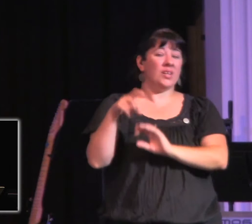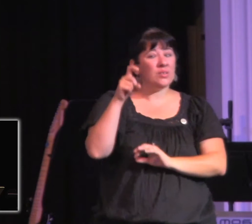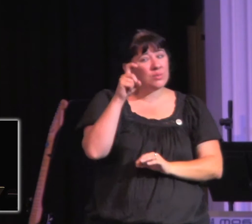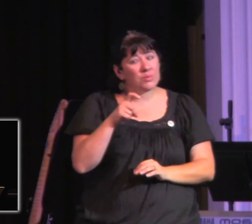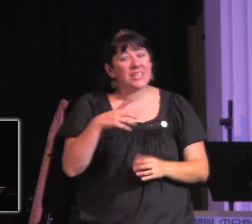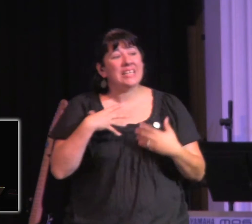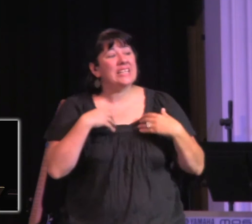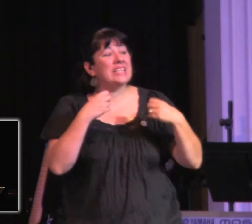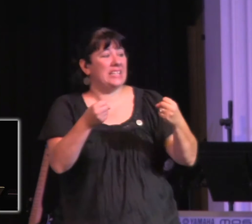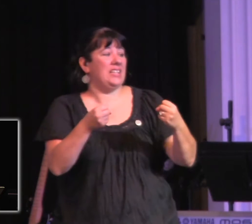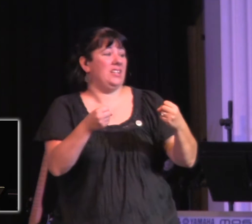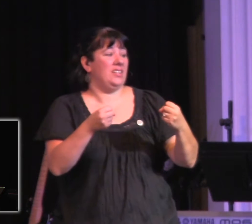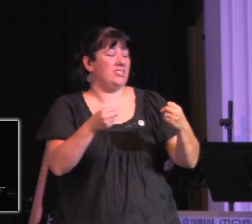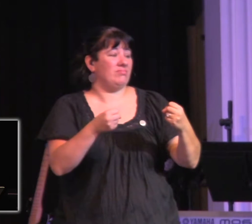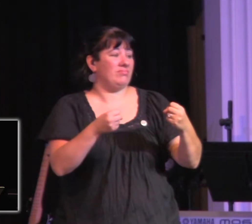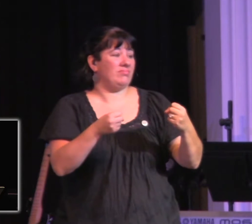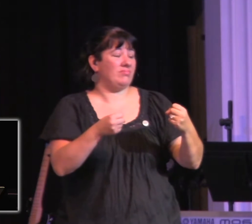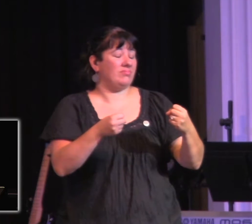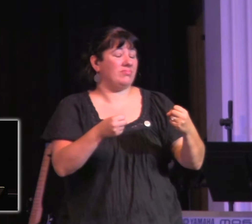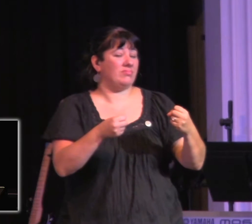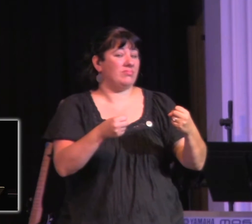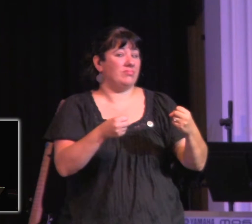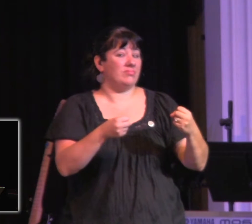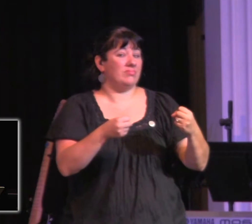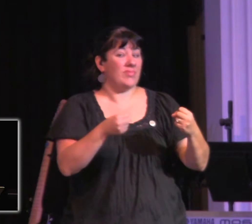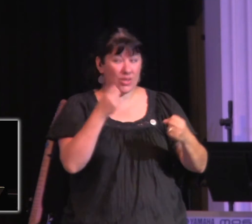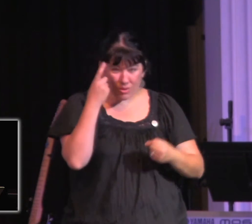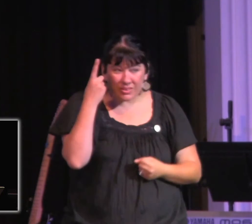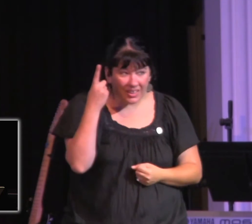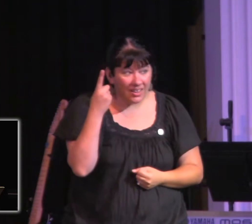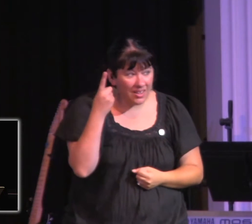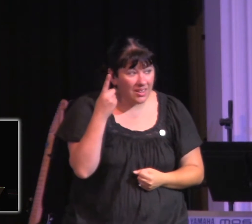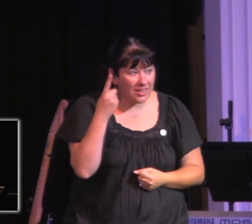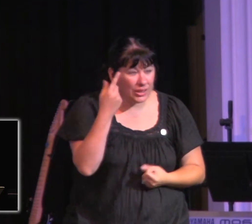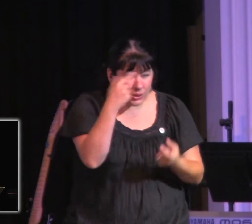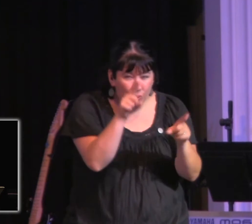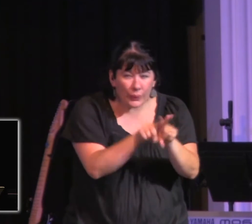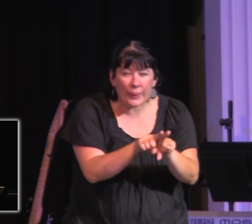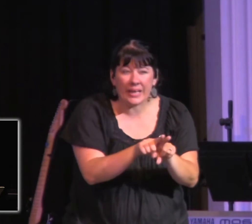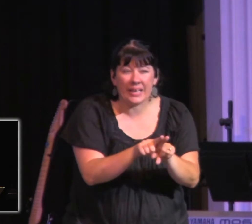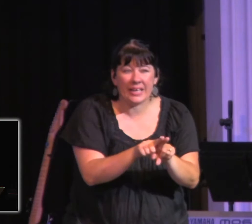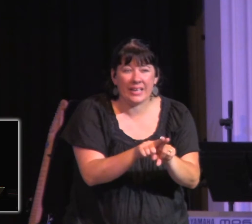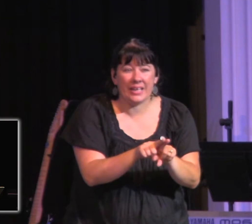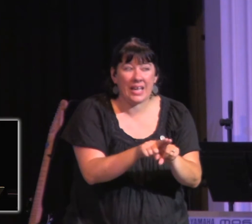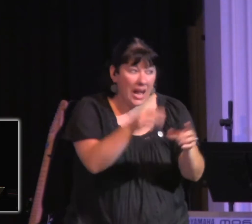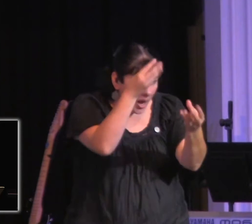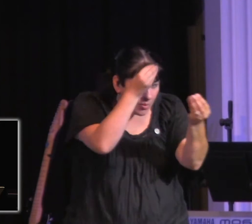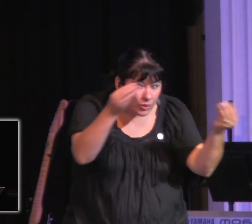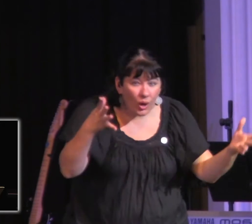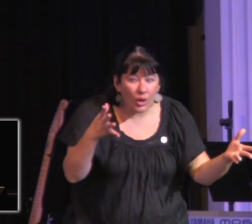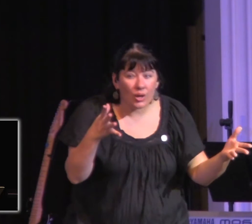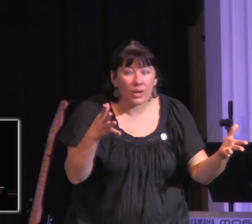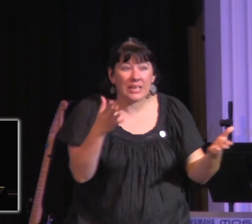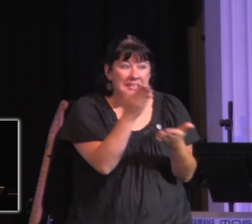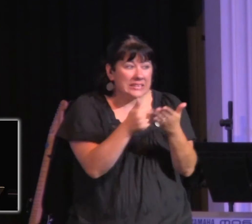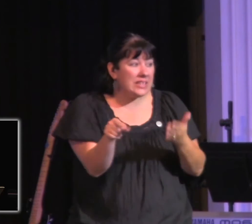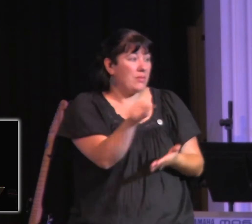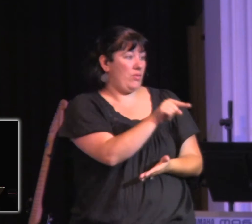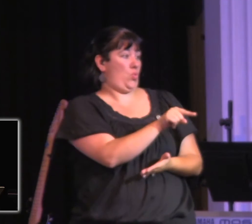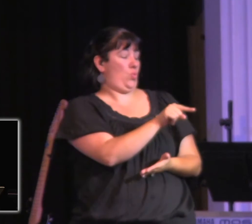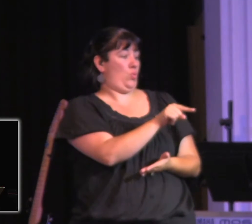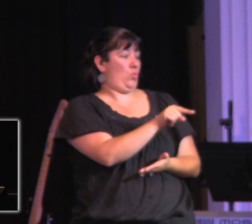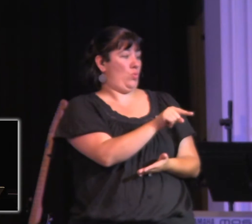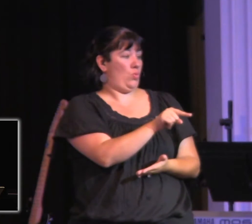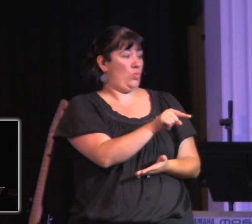healing. We need healing in our life. Are y'all with me out there? I'm talking to somebody out there. You see, some of us, we've been in church a